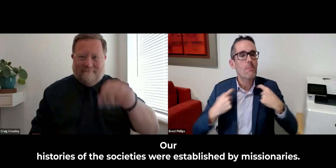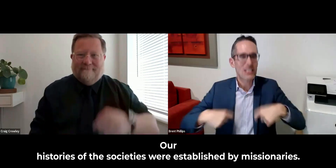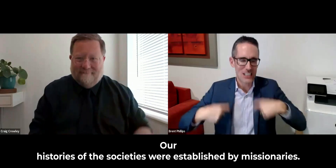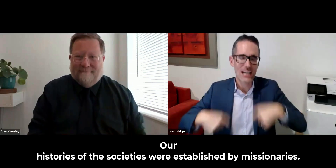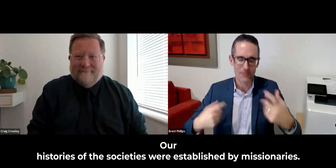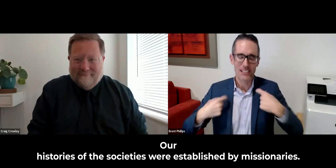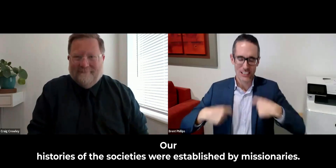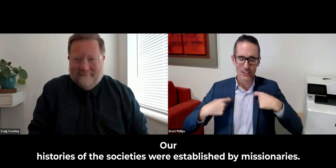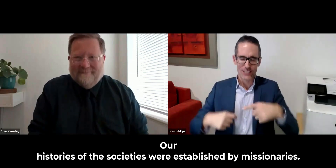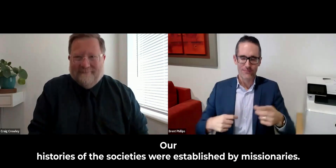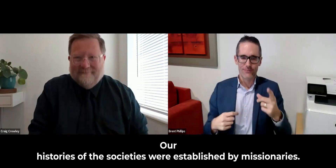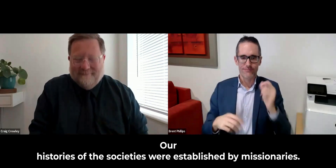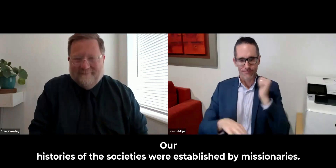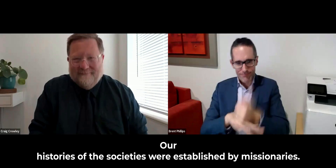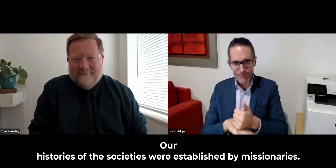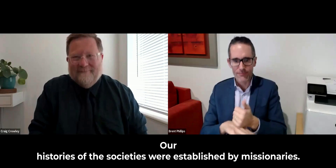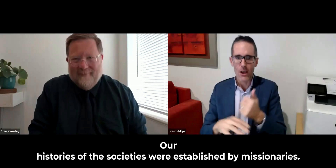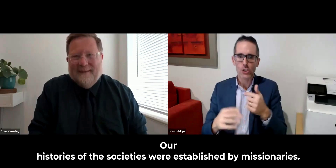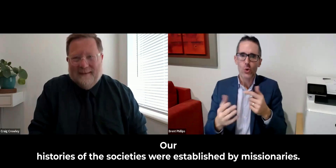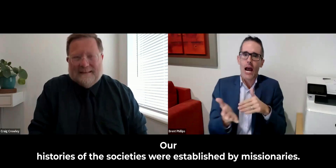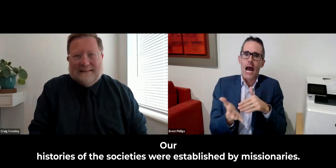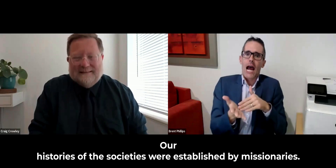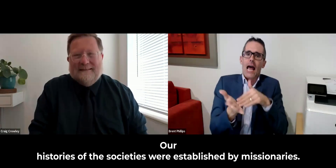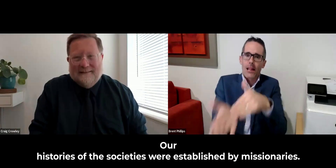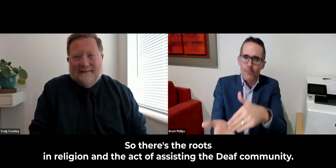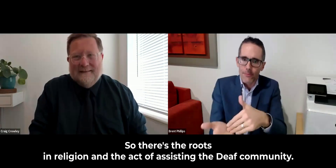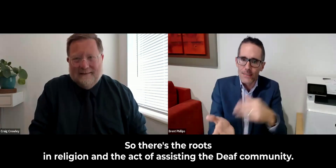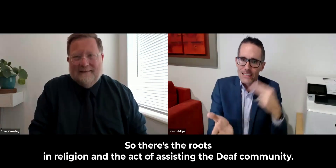the societies were established by missionaries. So there's that